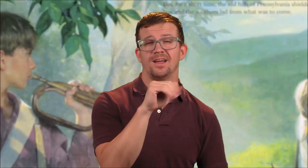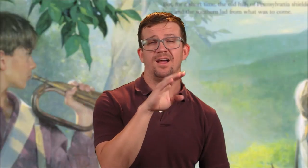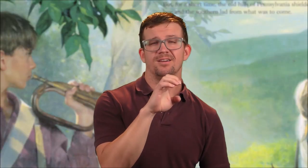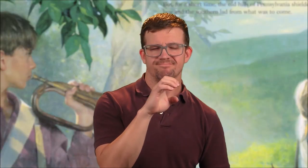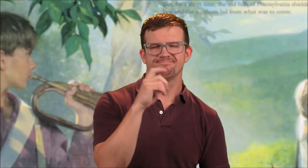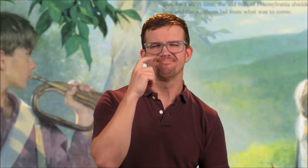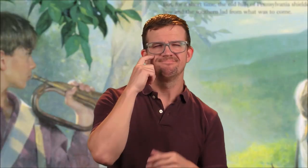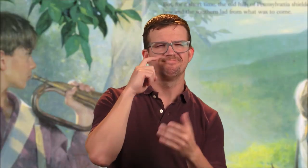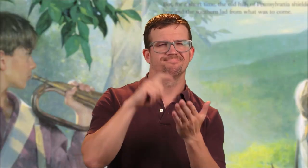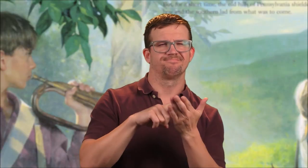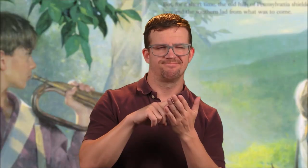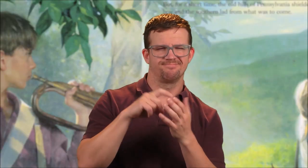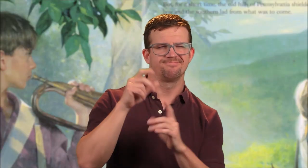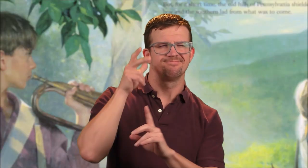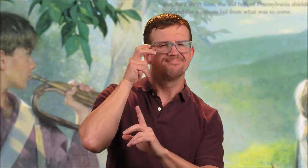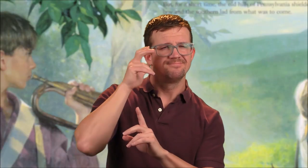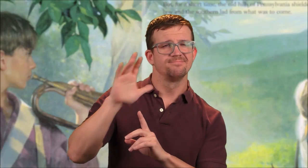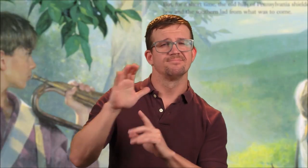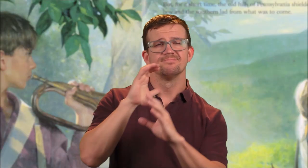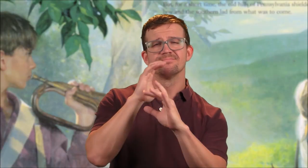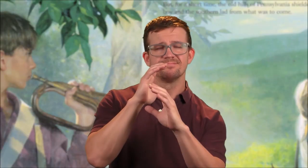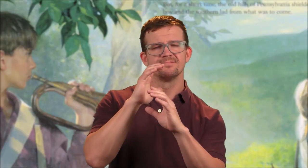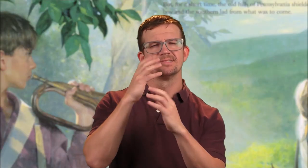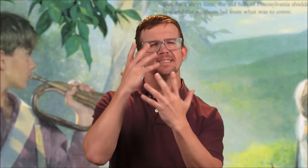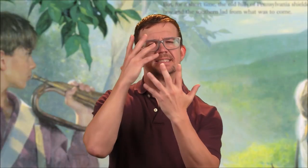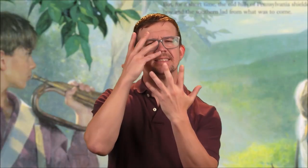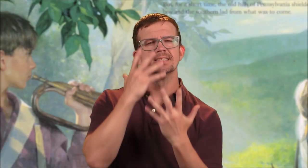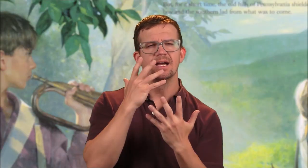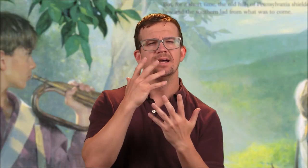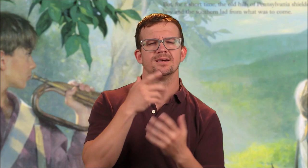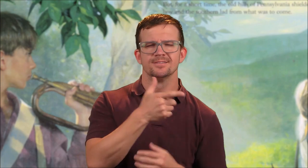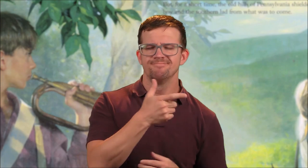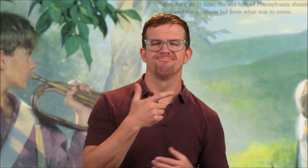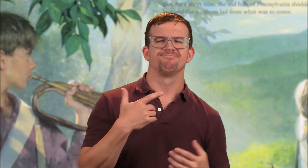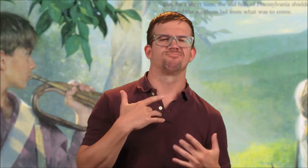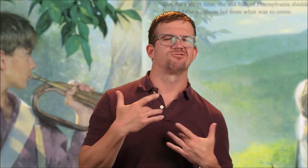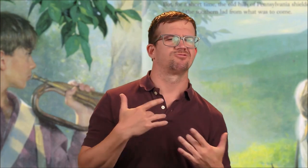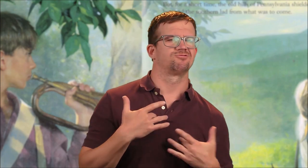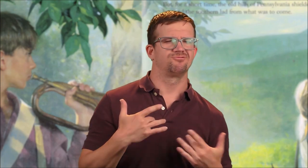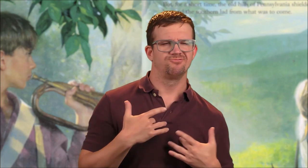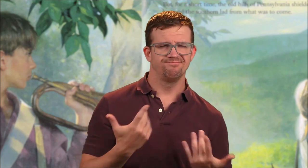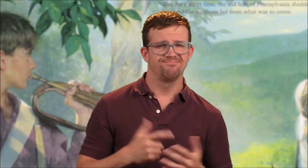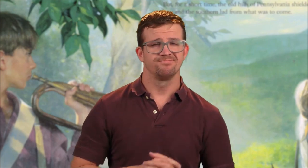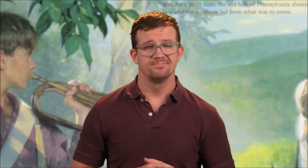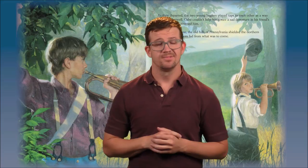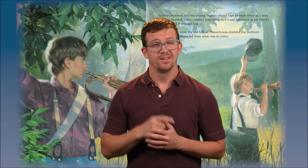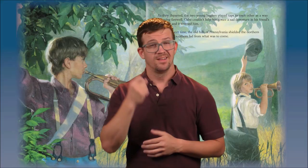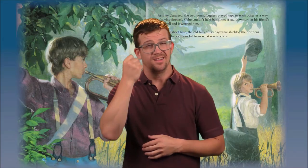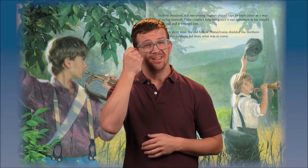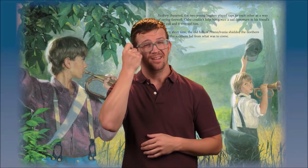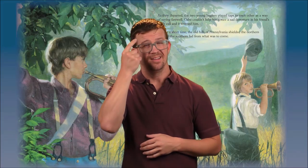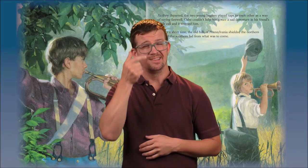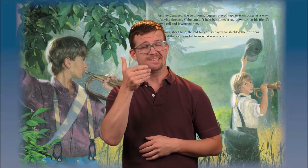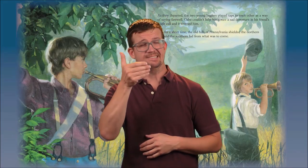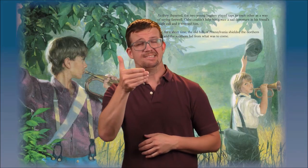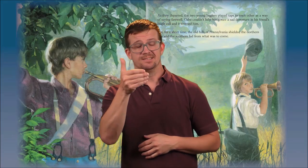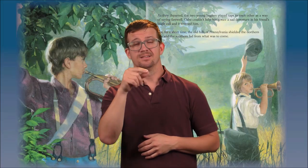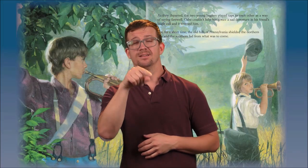Gabe couldn't help but notice a sad downturn in his friend's bugle call, and it worried him. But